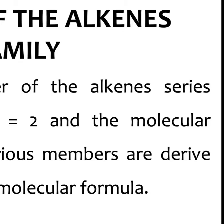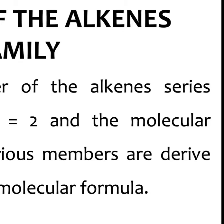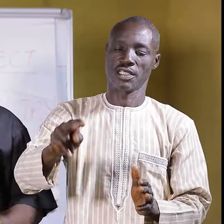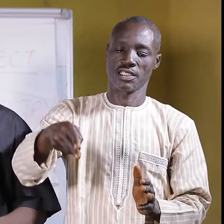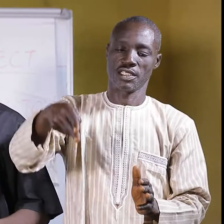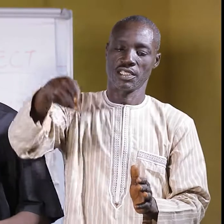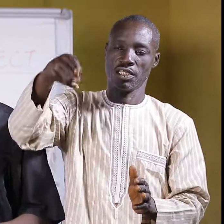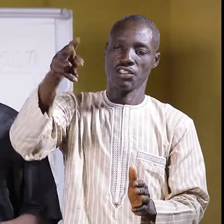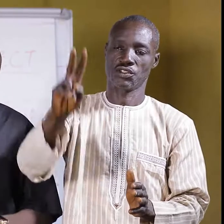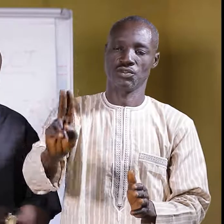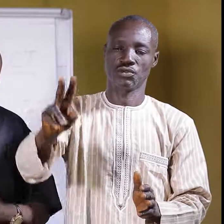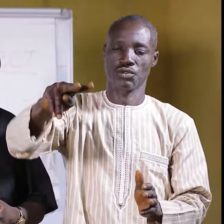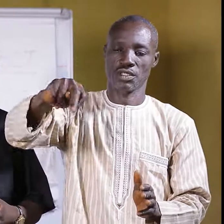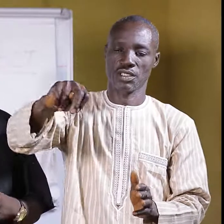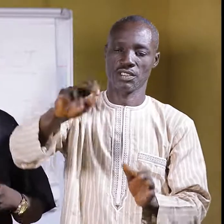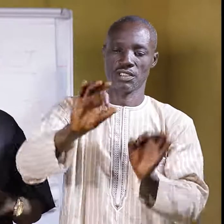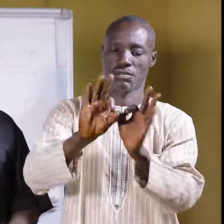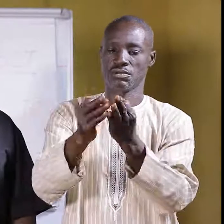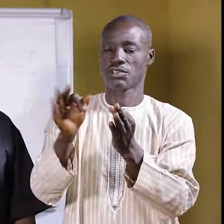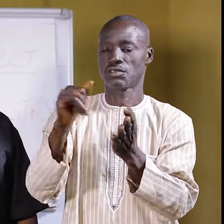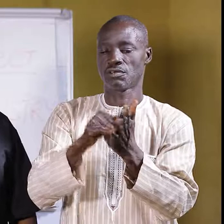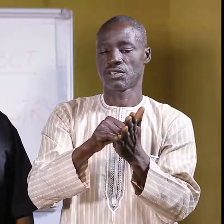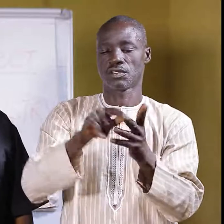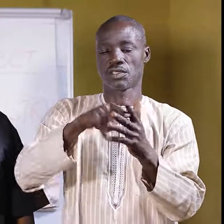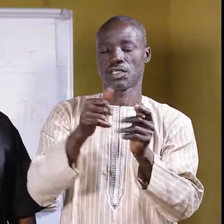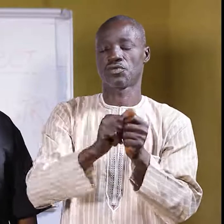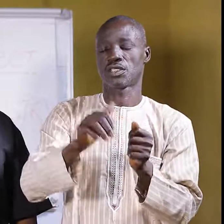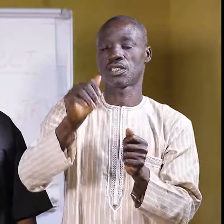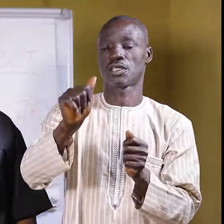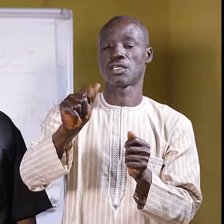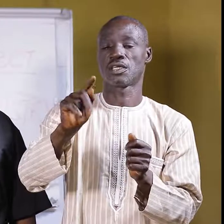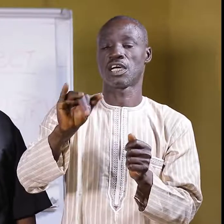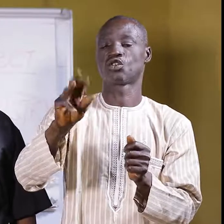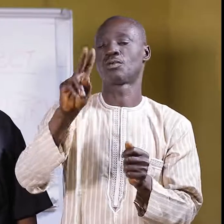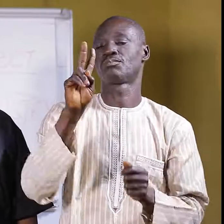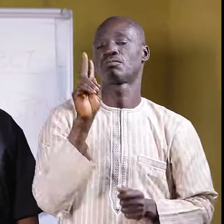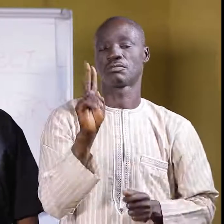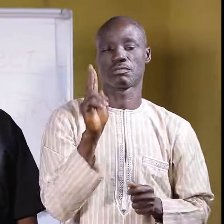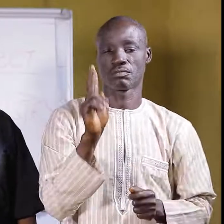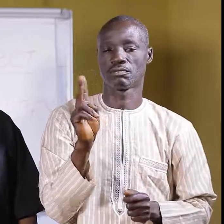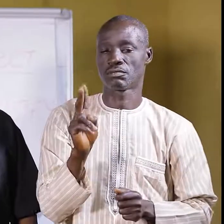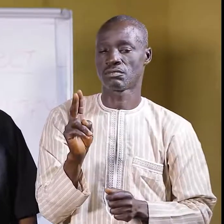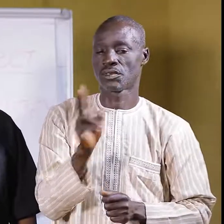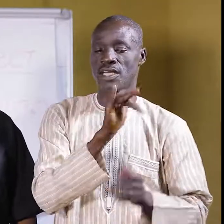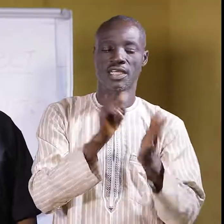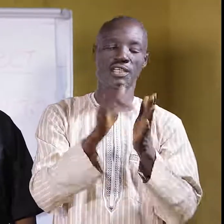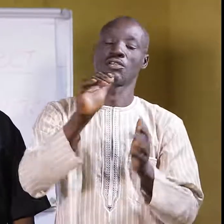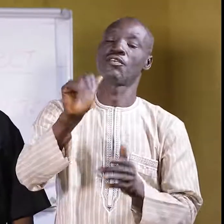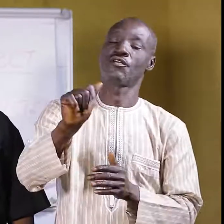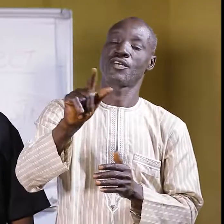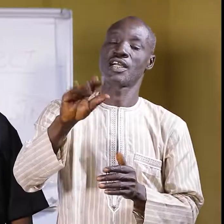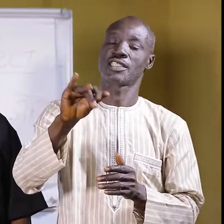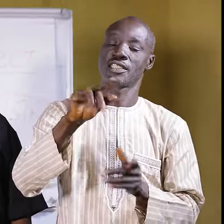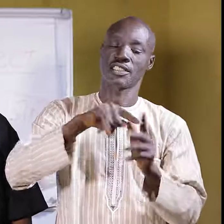CnH2n. The various members of this family start with carbon atom 2, unlike the alkene that start with 1. The alkenes and